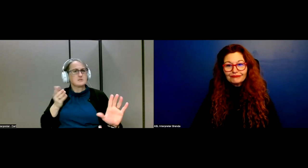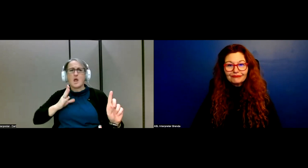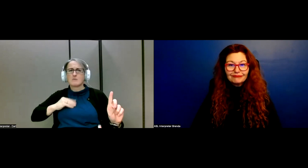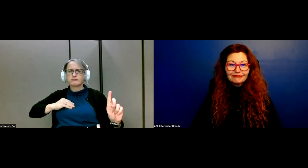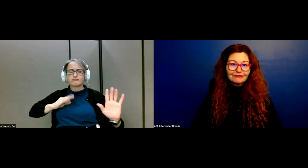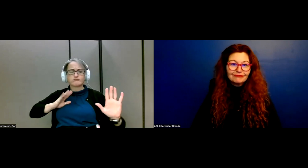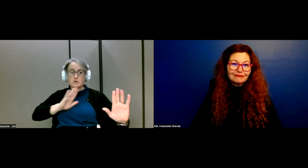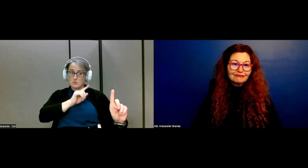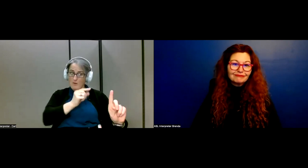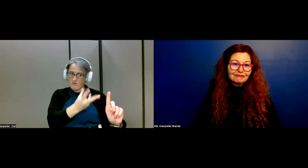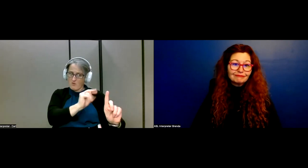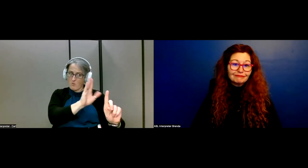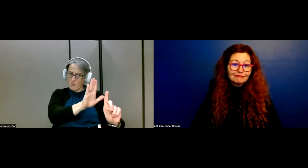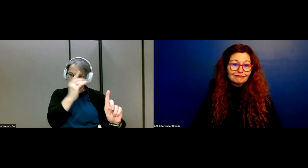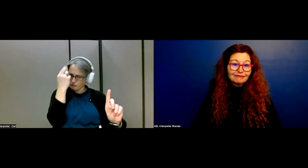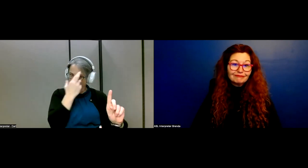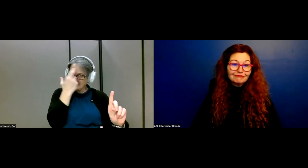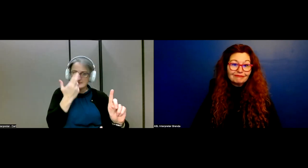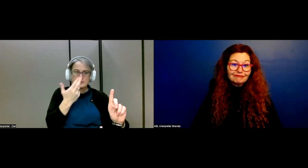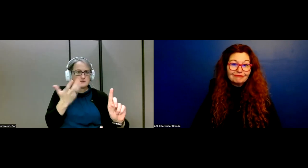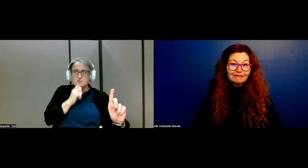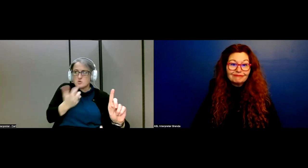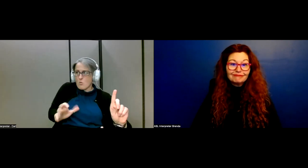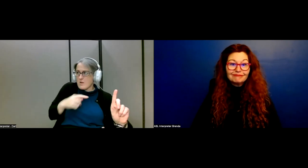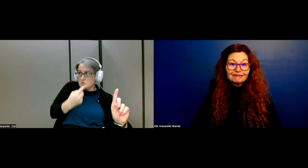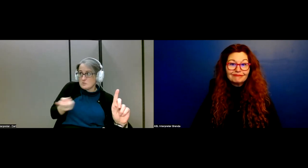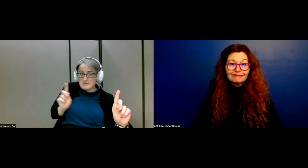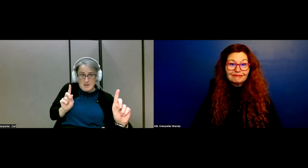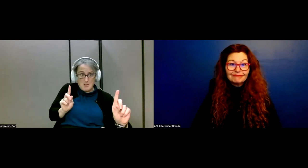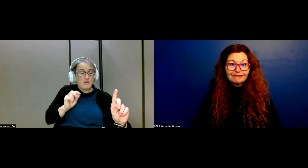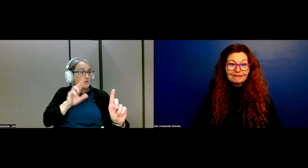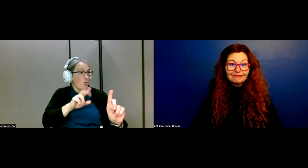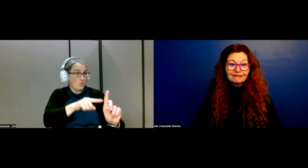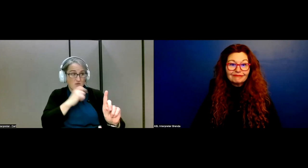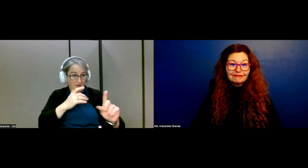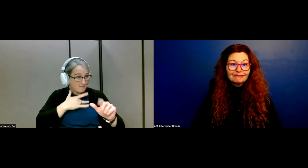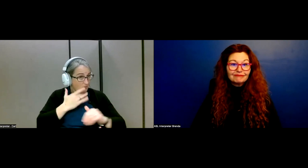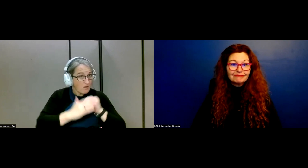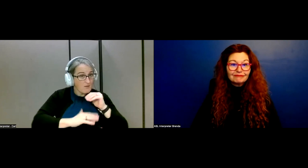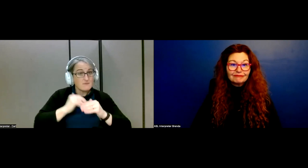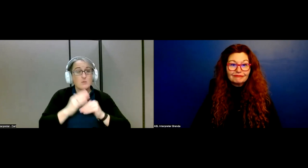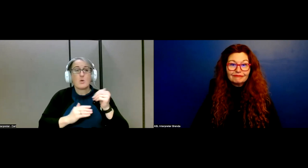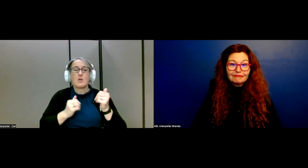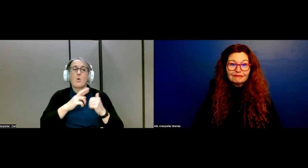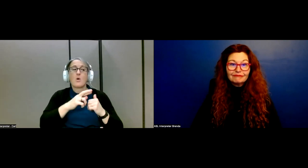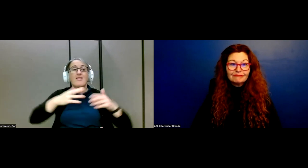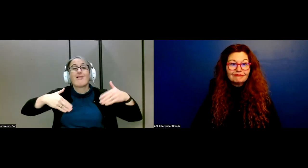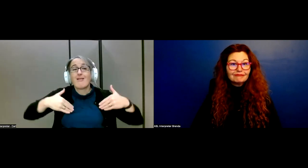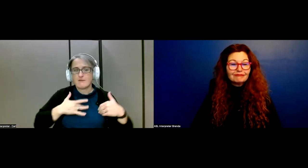reasons sometimes that people don't want to disclose, or they just don't feel comfortable, or they don't feel comfortable